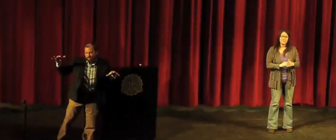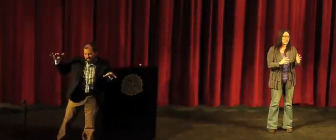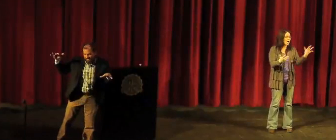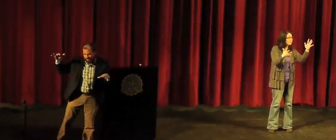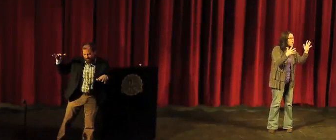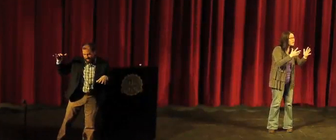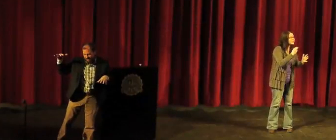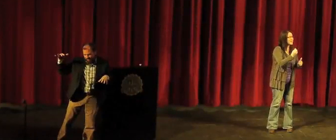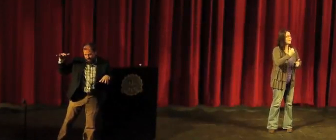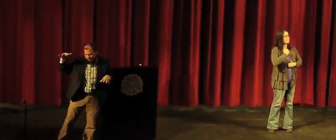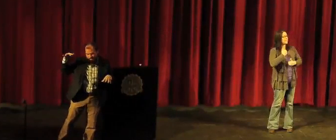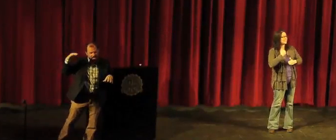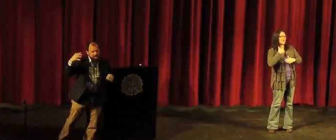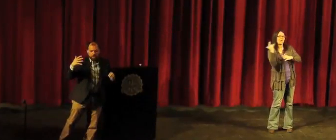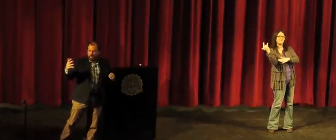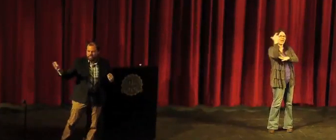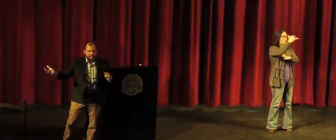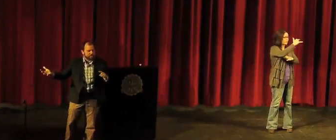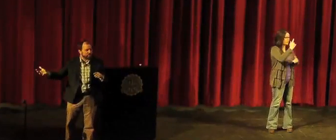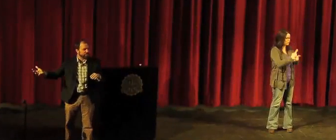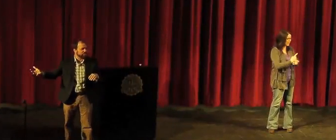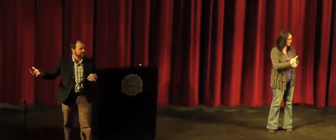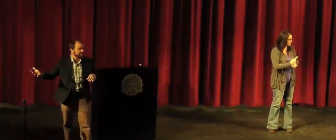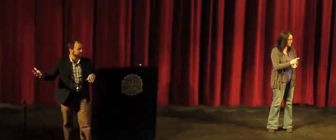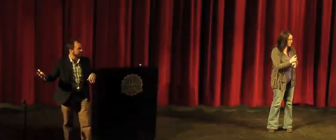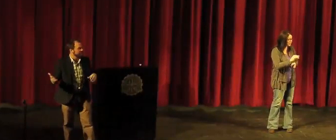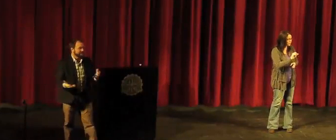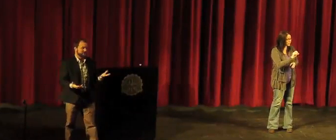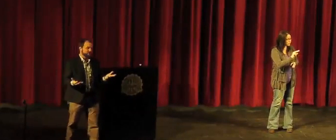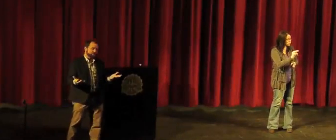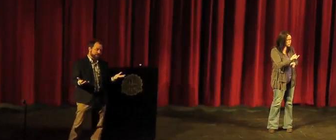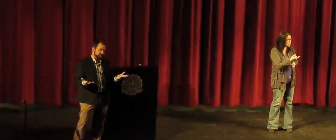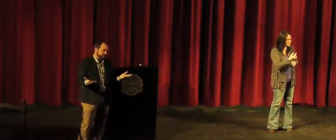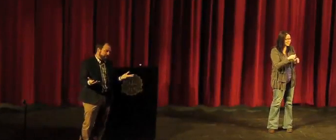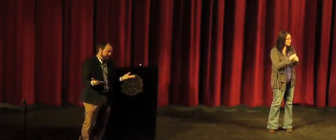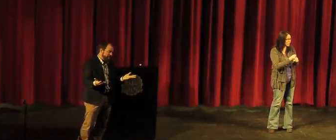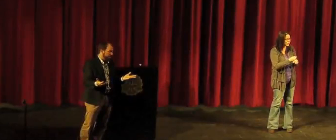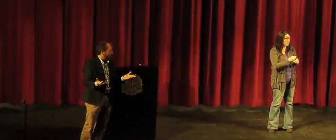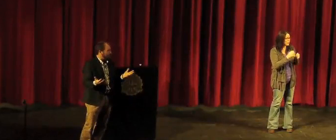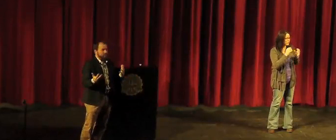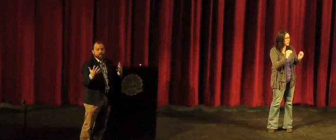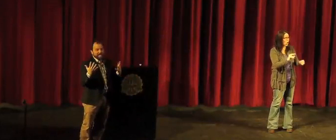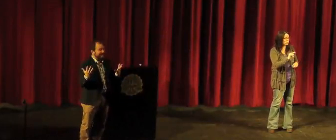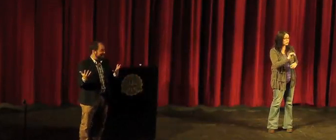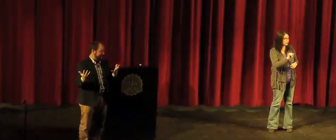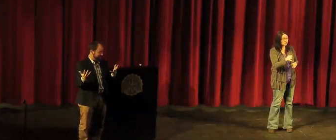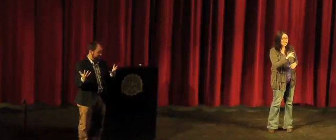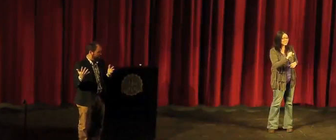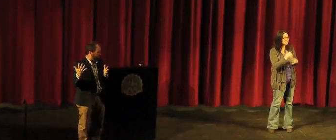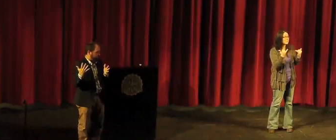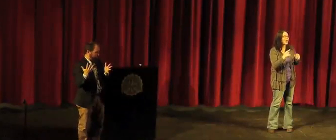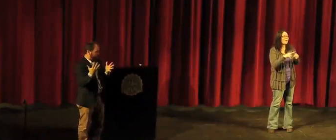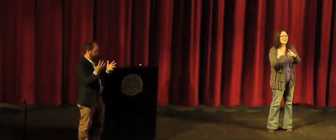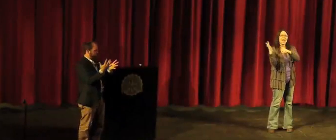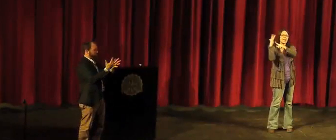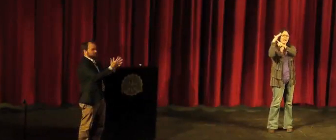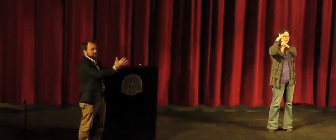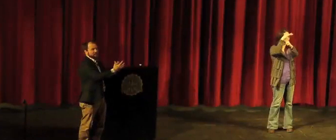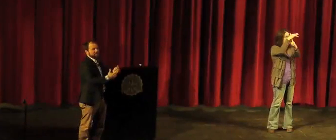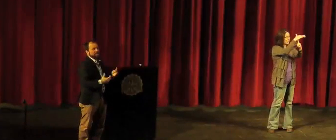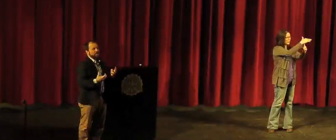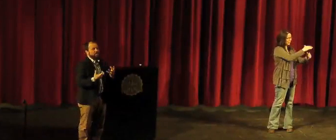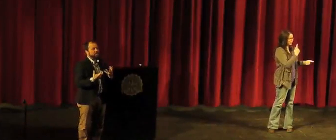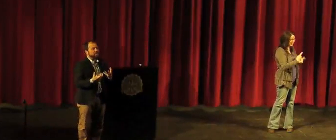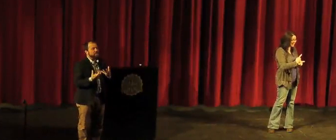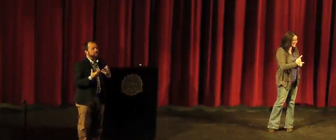Applause and a military flyover, right? Where was it? They were in Jersey this year. There are no jets nearby, apparently, but we got helicopters,